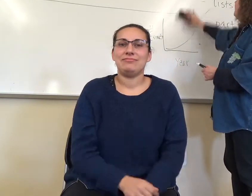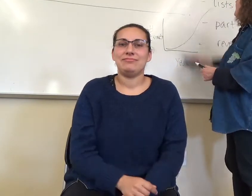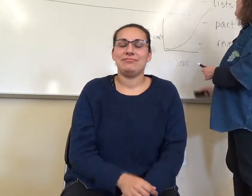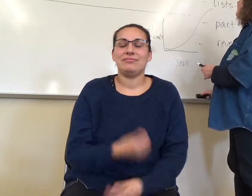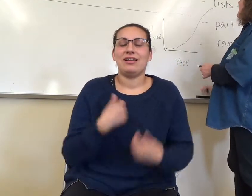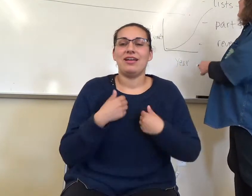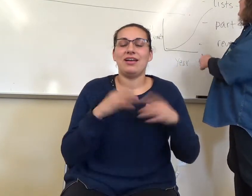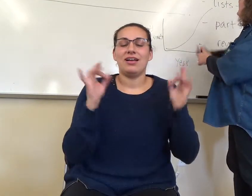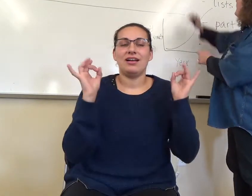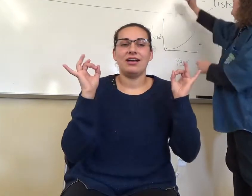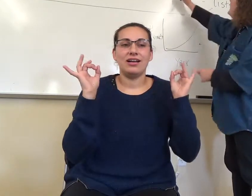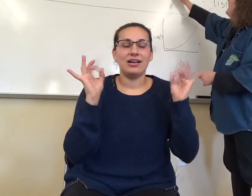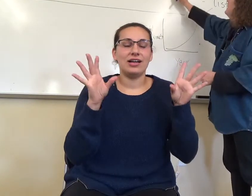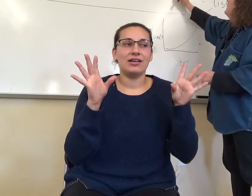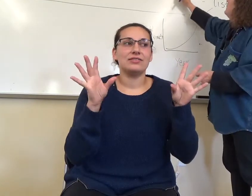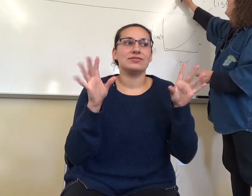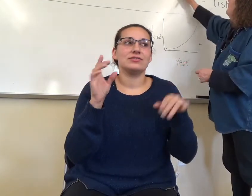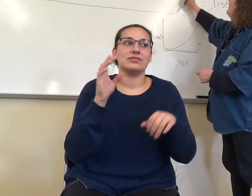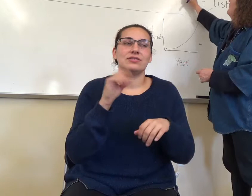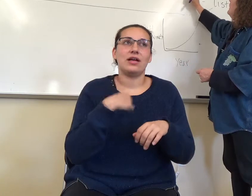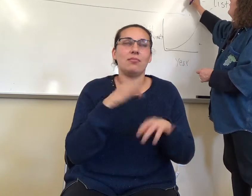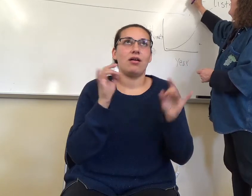time writing and talking at the same time.